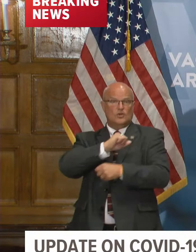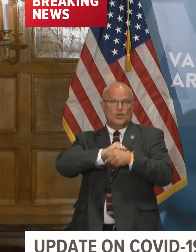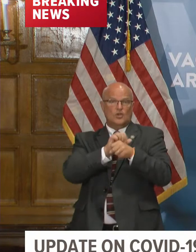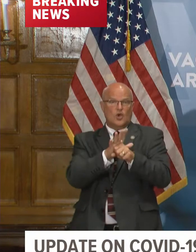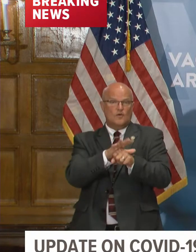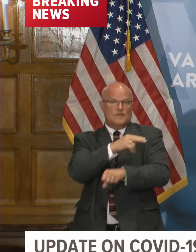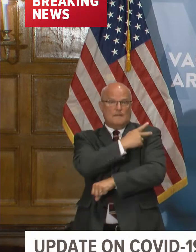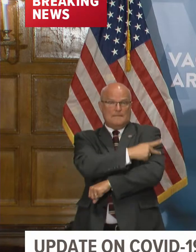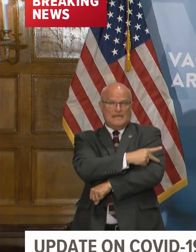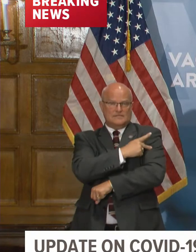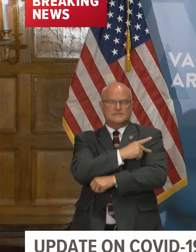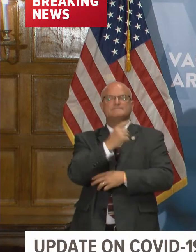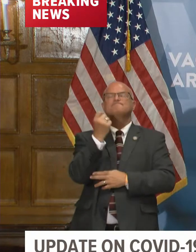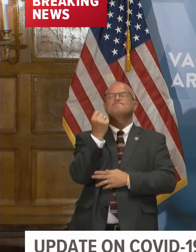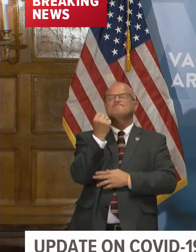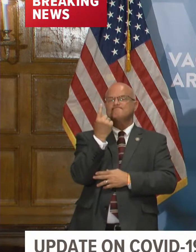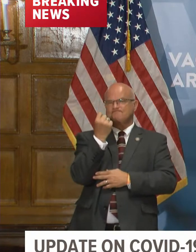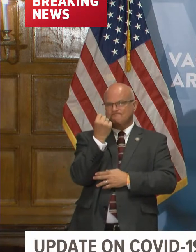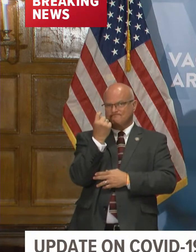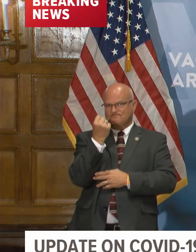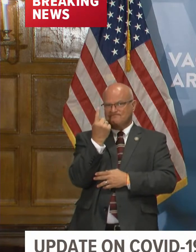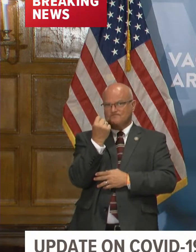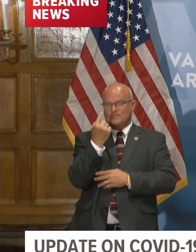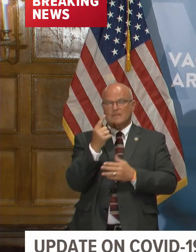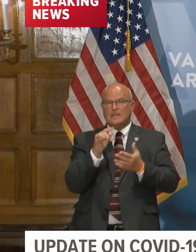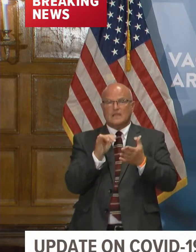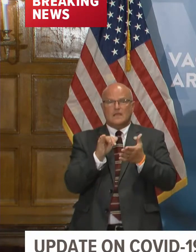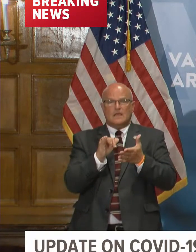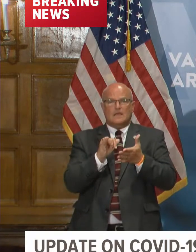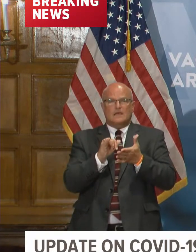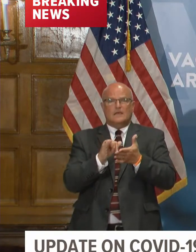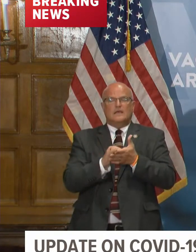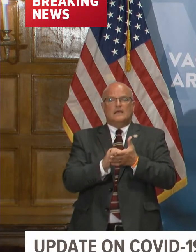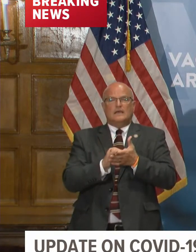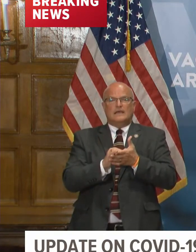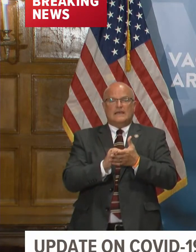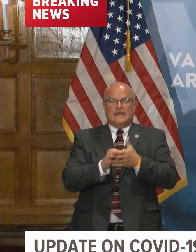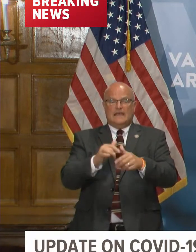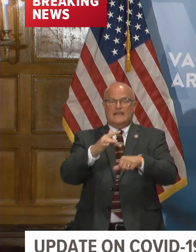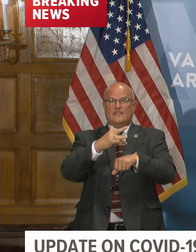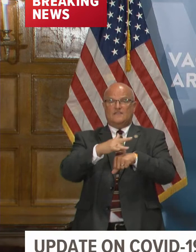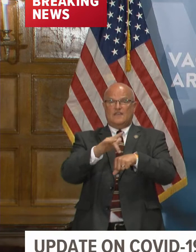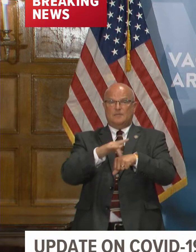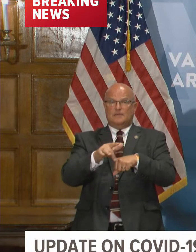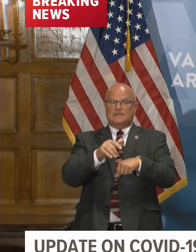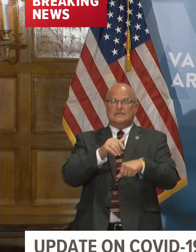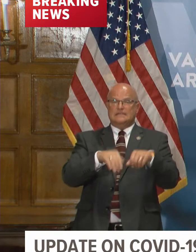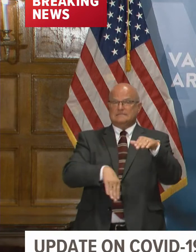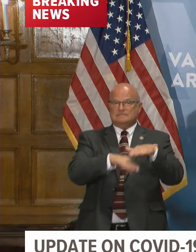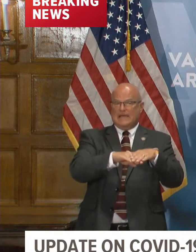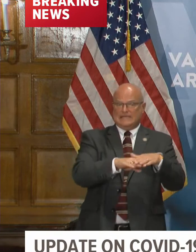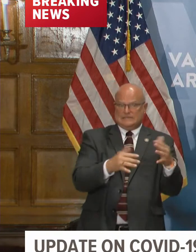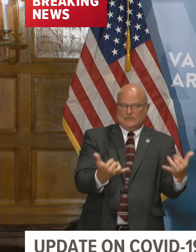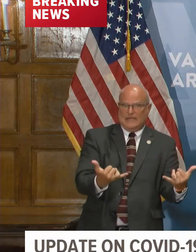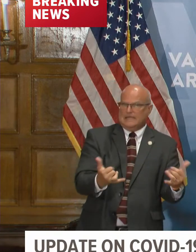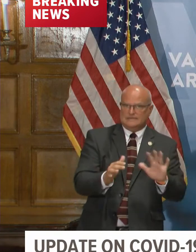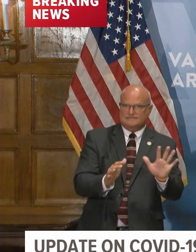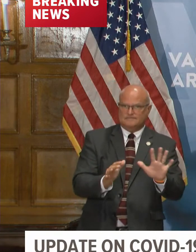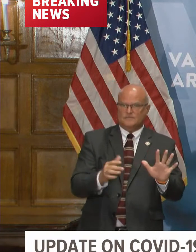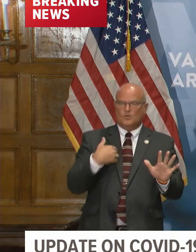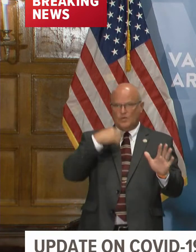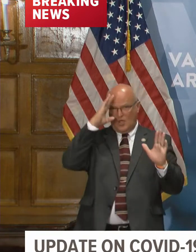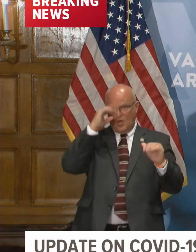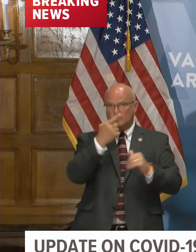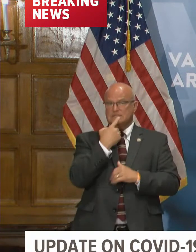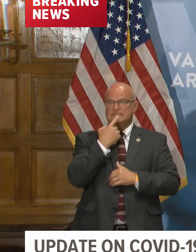patients. We realize that the availability is not there now. We hope, as